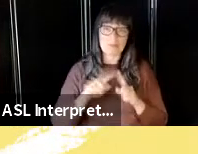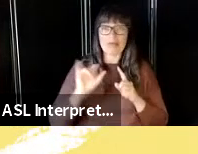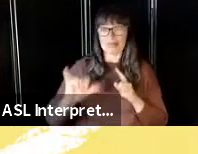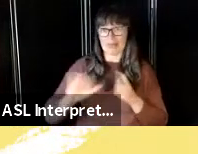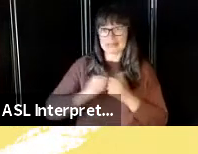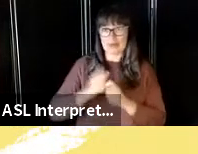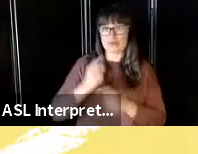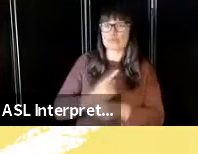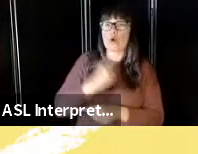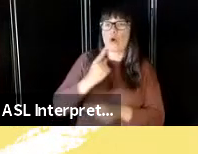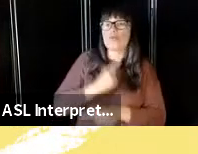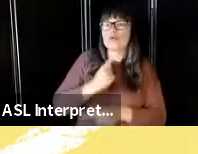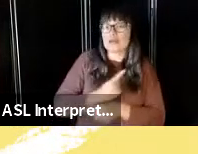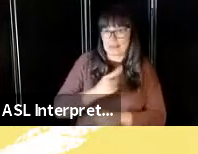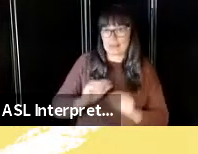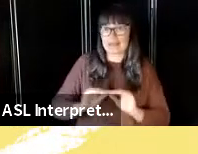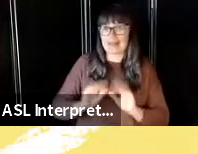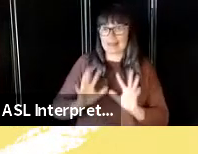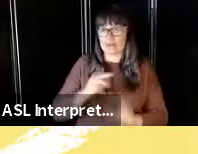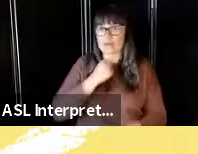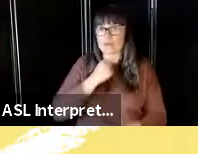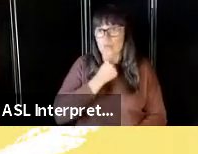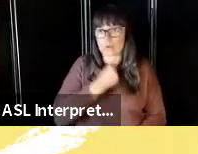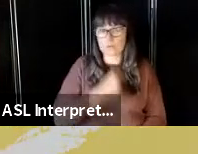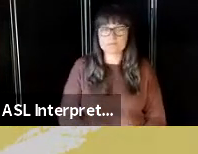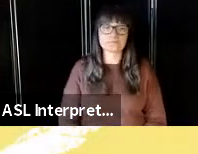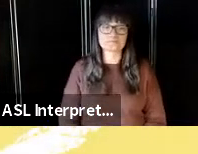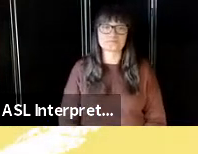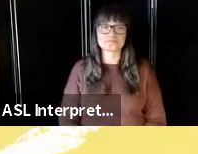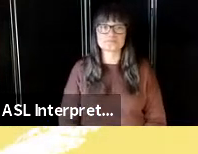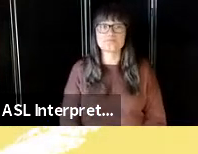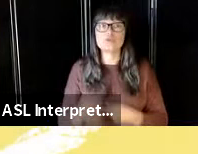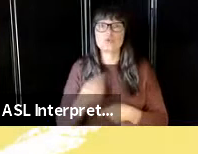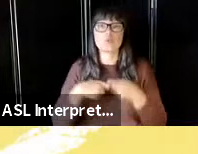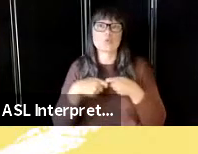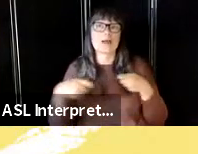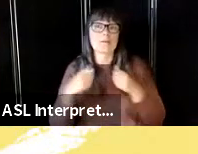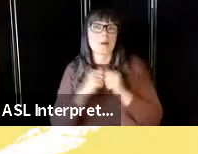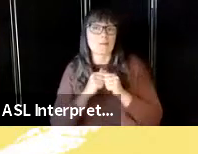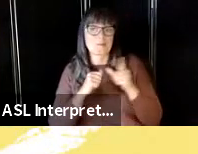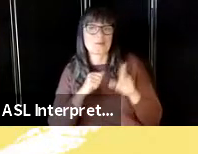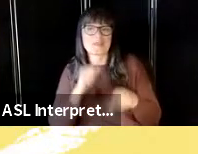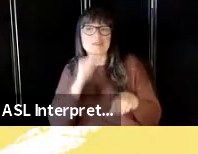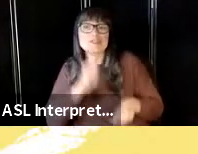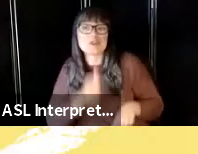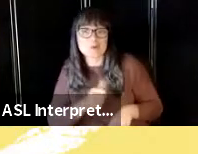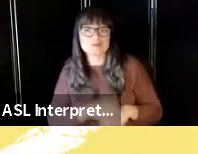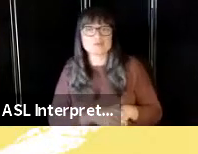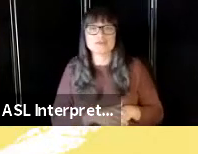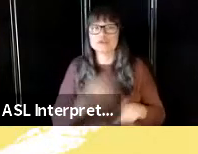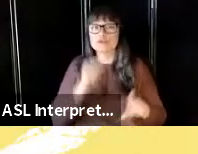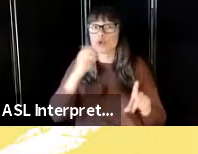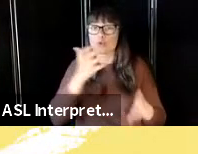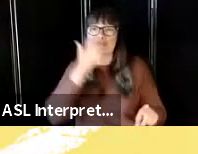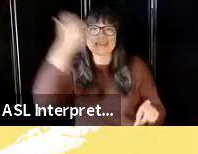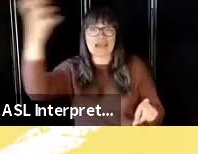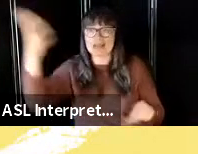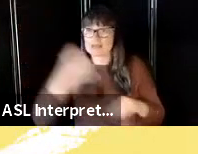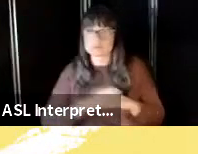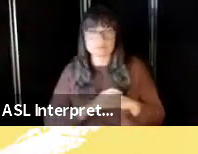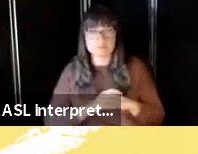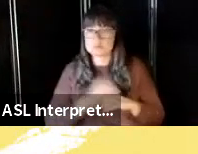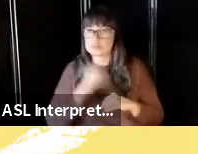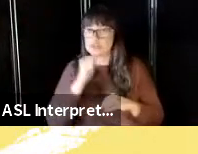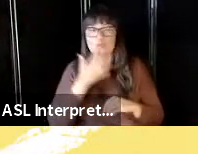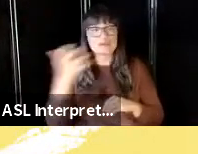throat. Stay the course, you can do this. Okay, wrapping up with the don'ts and then questions. So don't yell. Don't